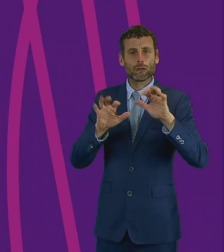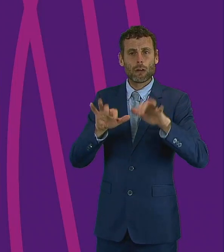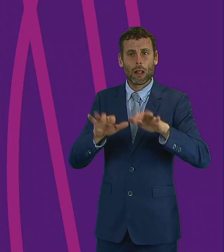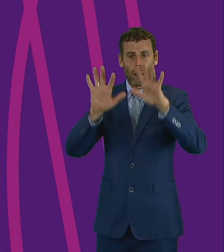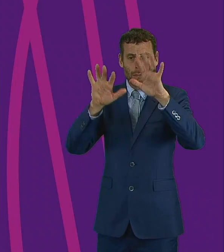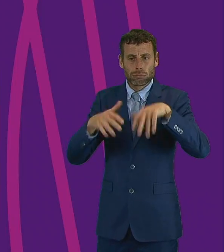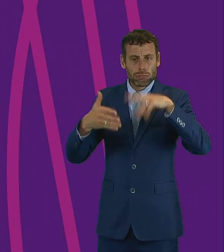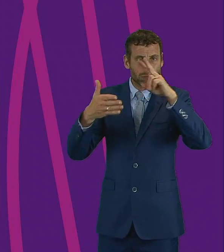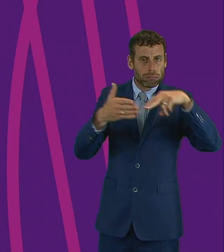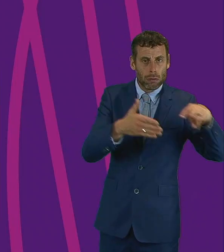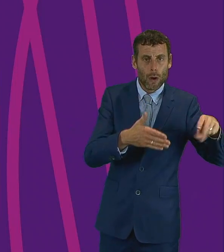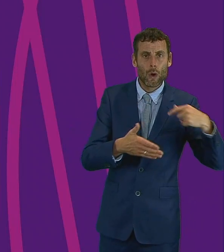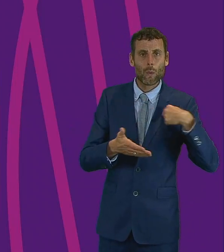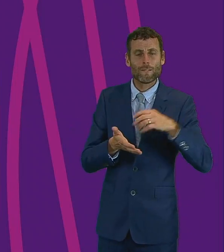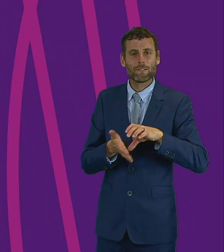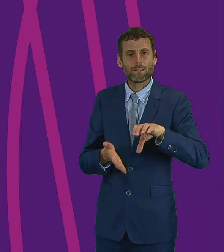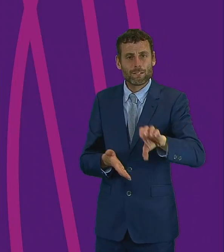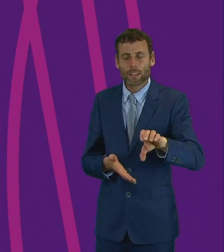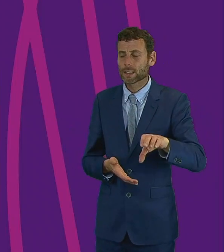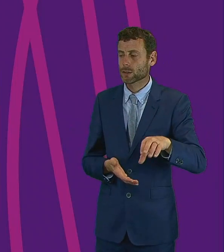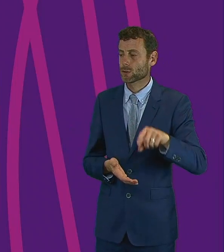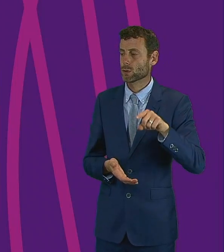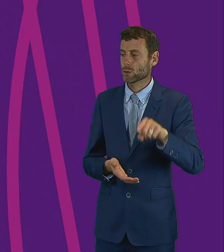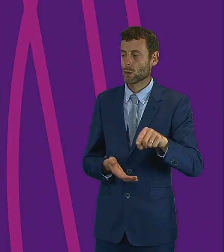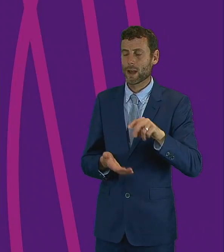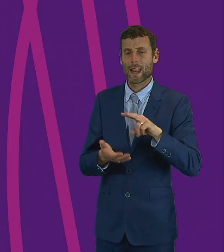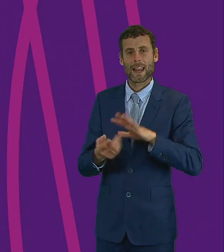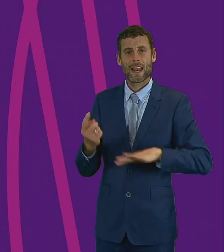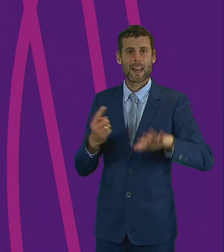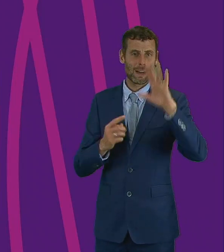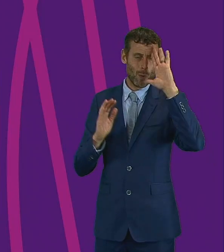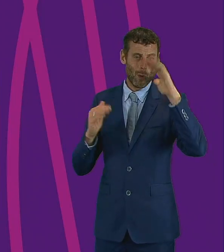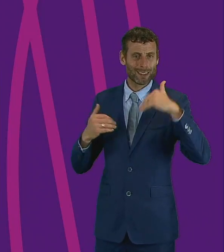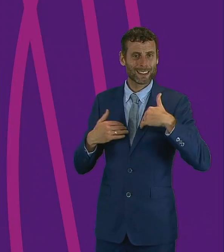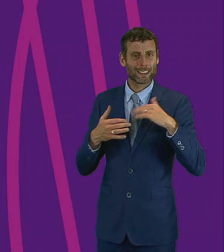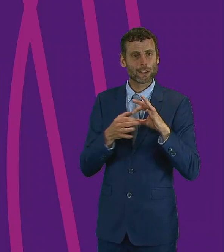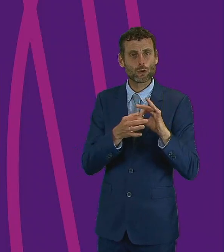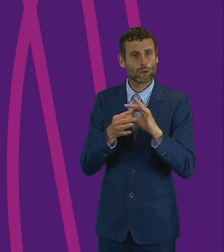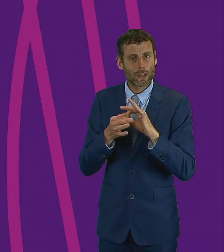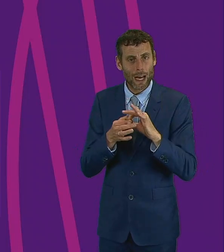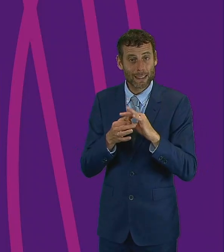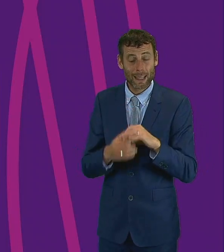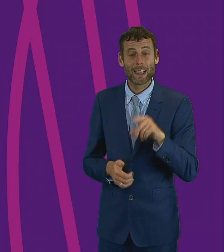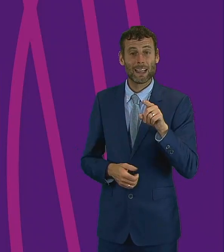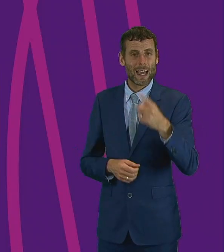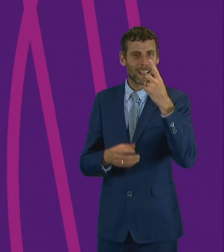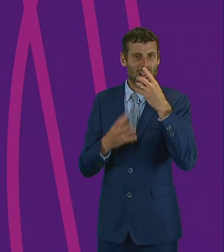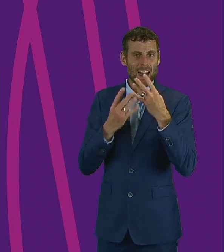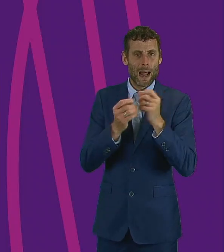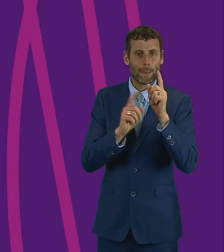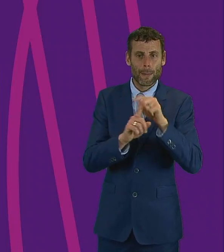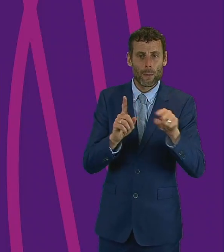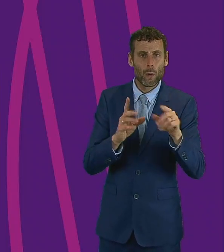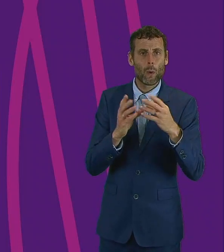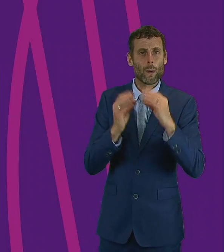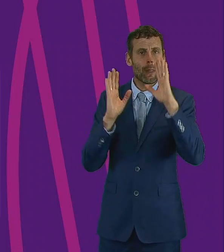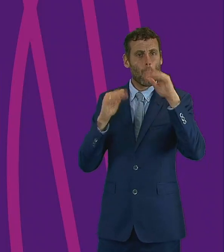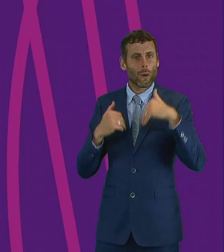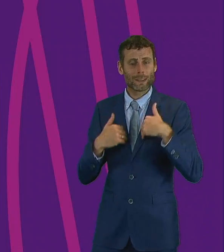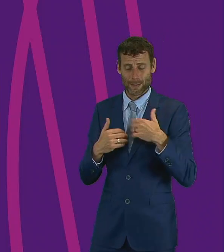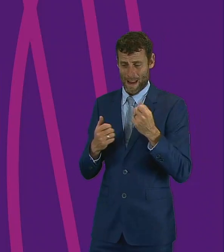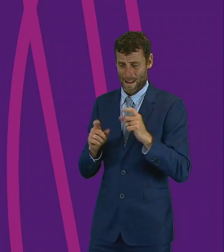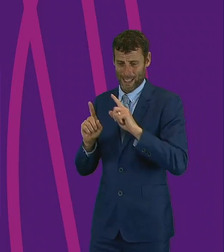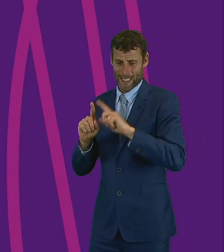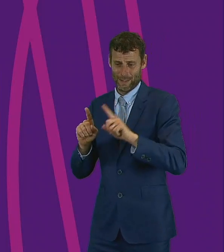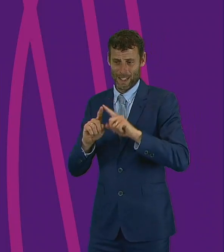given funding to the National Autistic Society to give more help to people with autism. So there are a range of